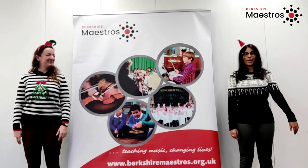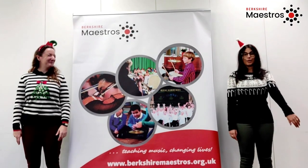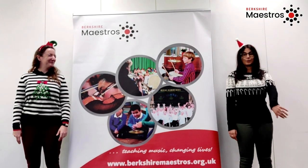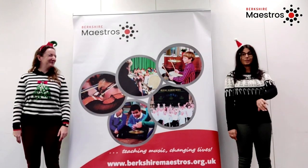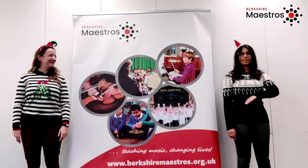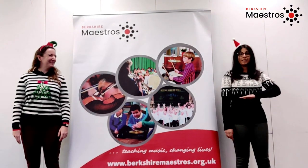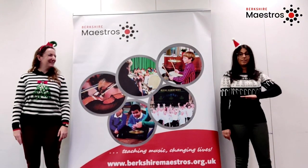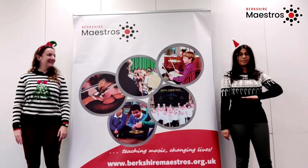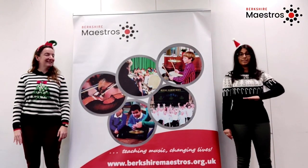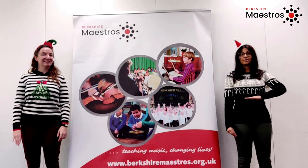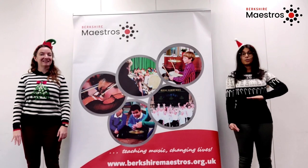go. In